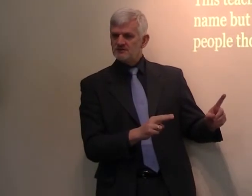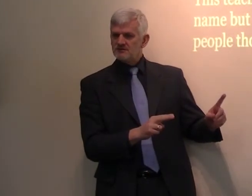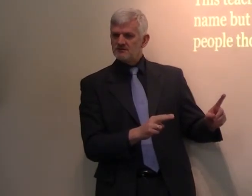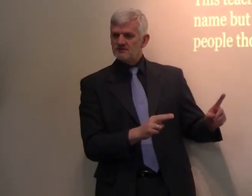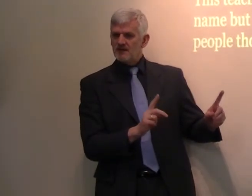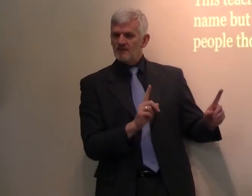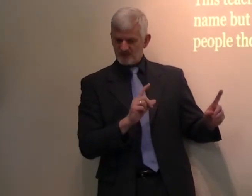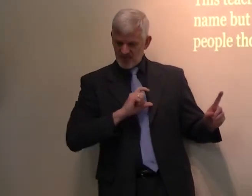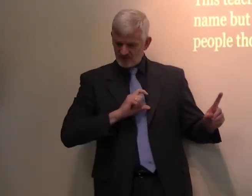Which one is better?